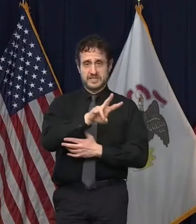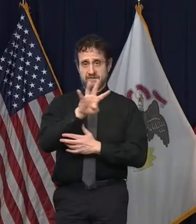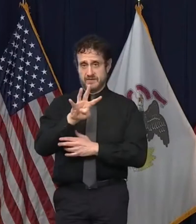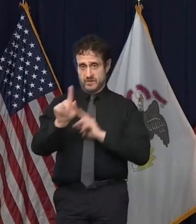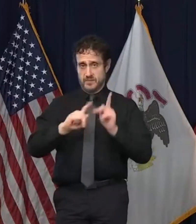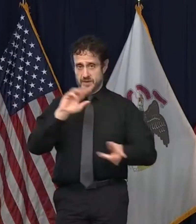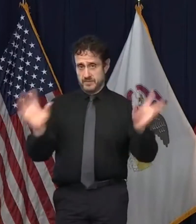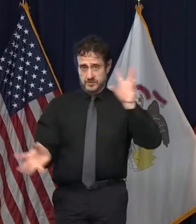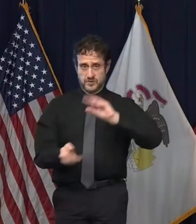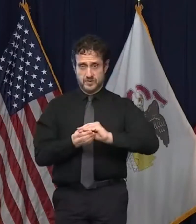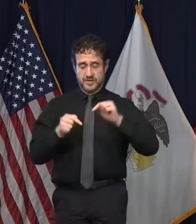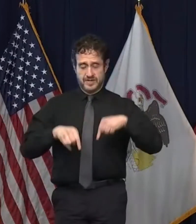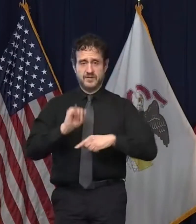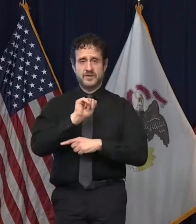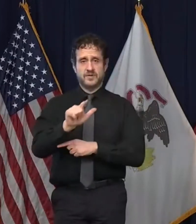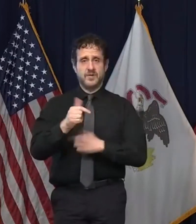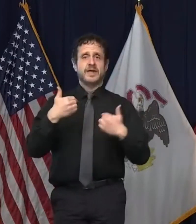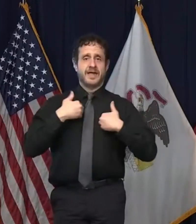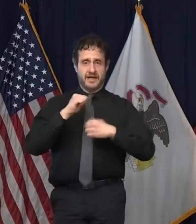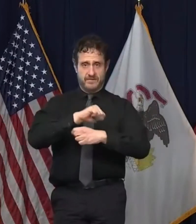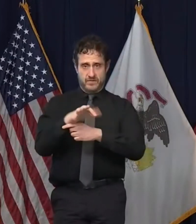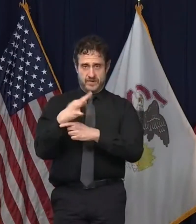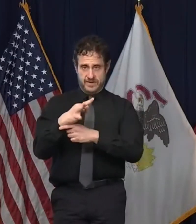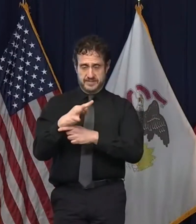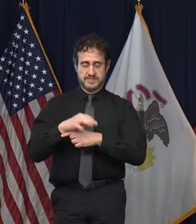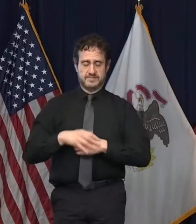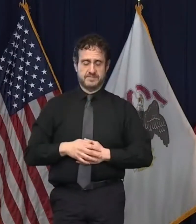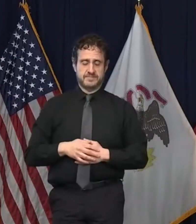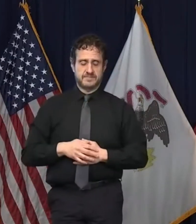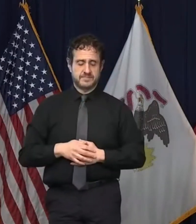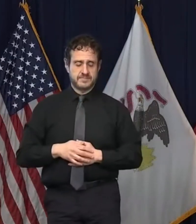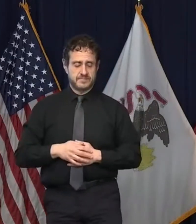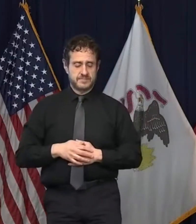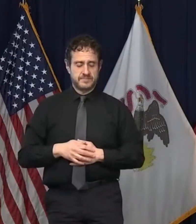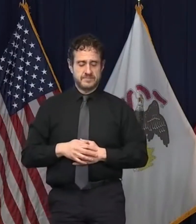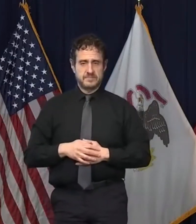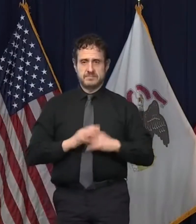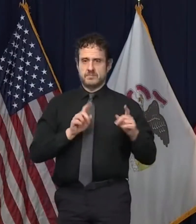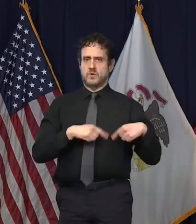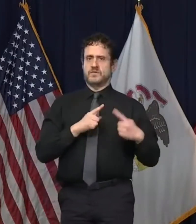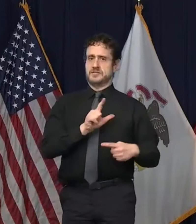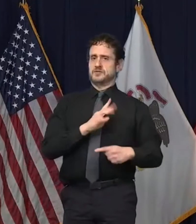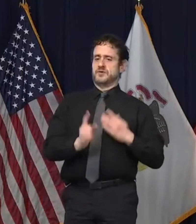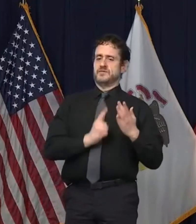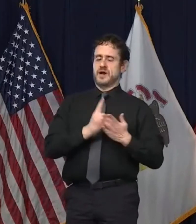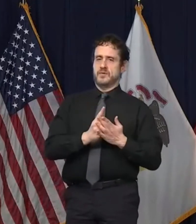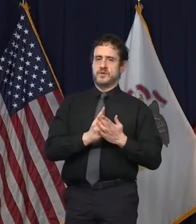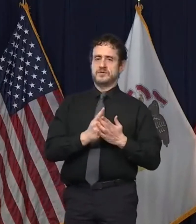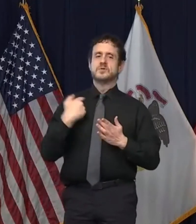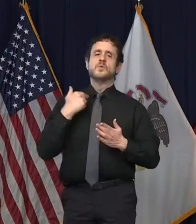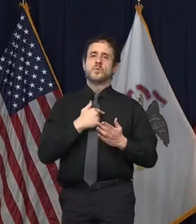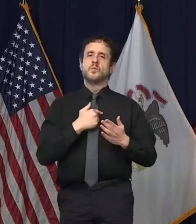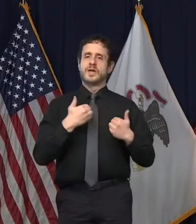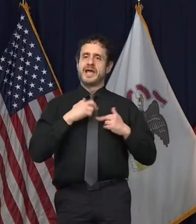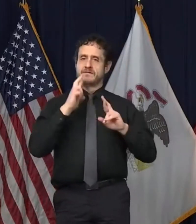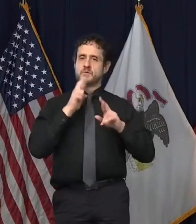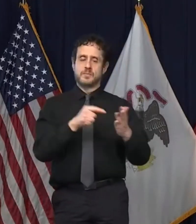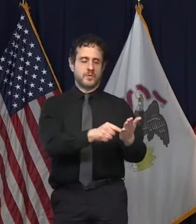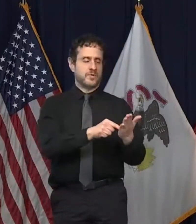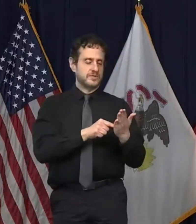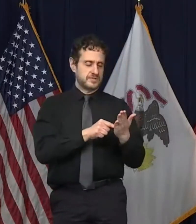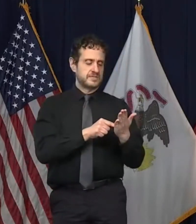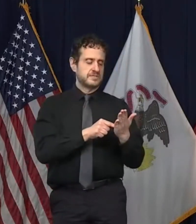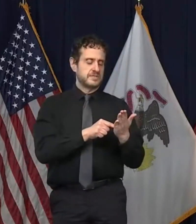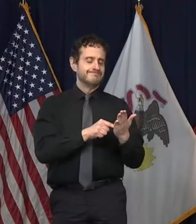804,174 total individuals in Illinois with COVID-19. Over the last 24 hours, IDPH has received notice of